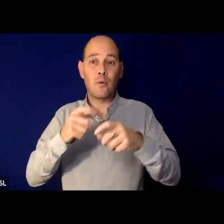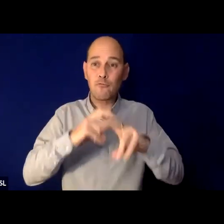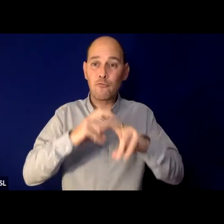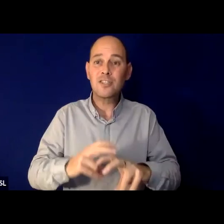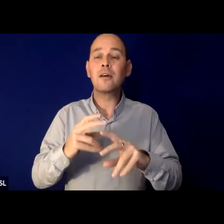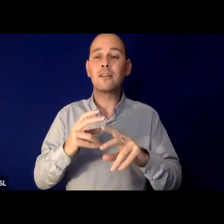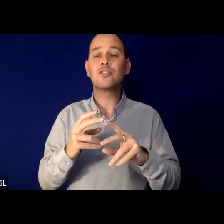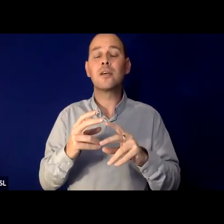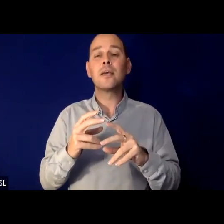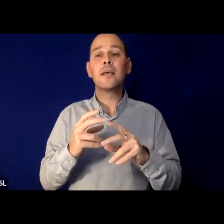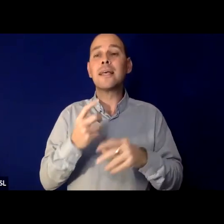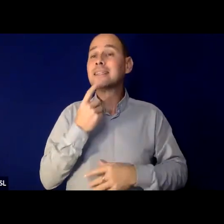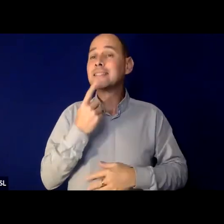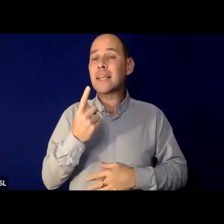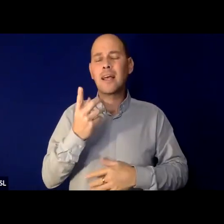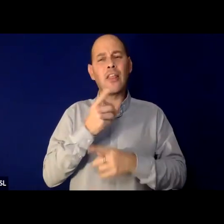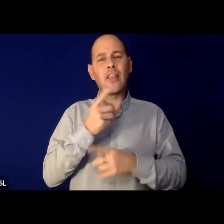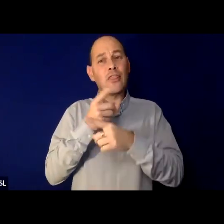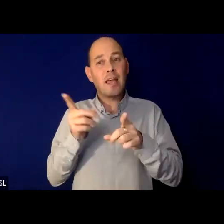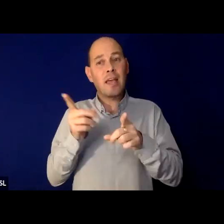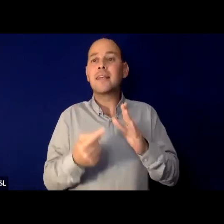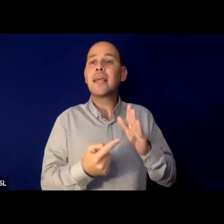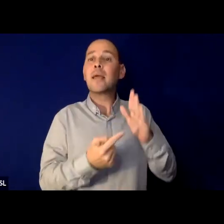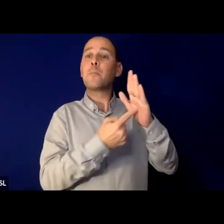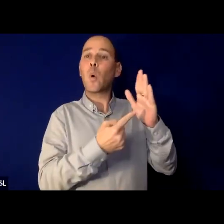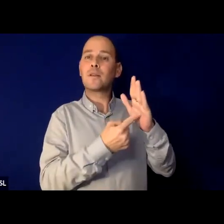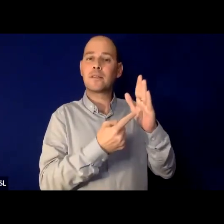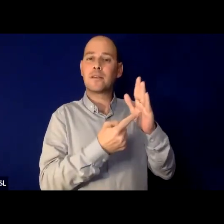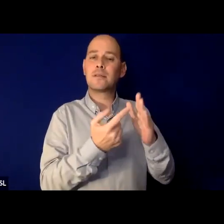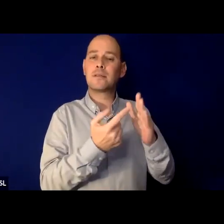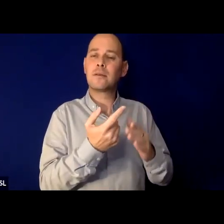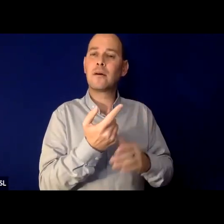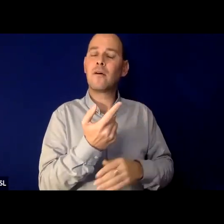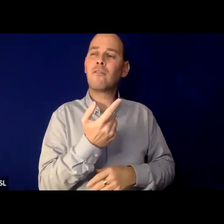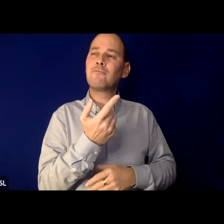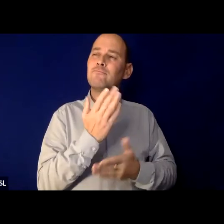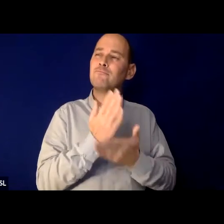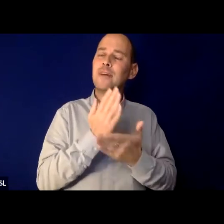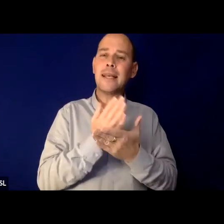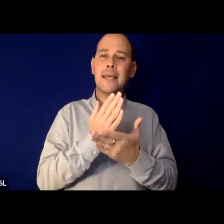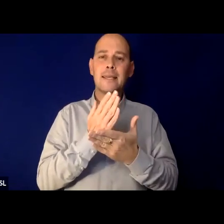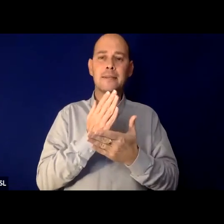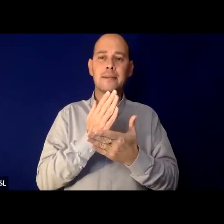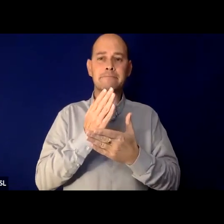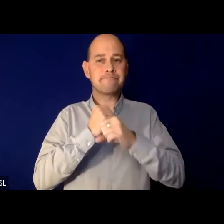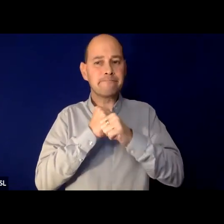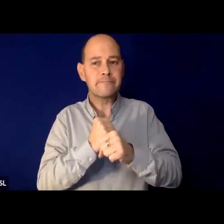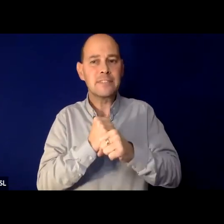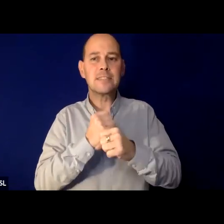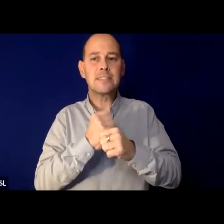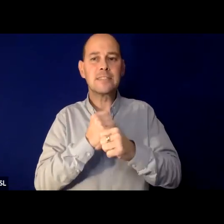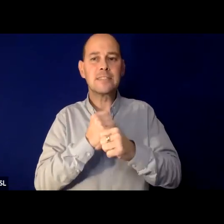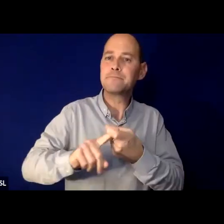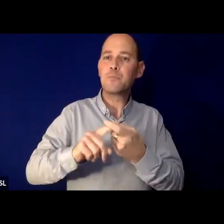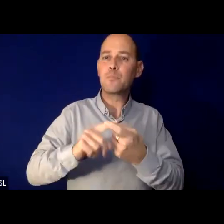was, just the importance of having that kind of really firm evidence basis, not as that it's the be all and end all,